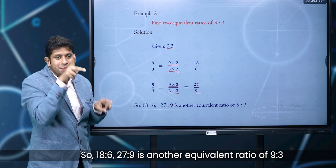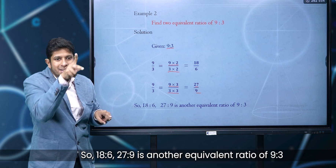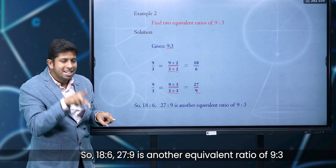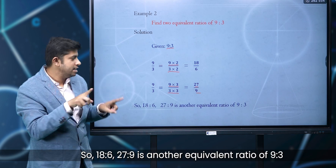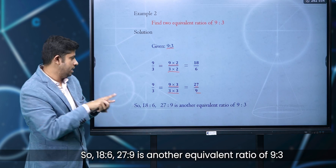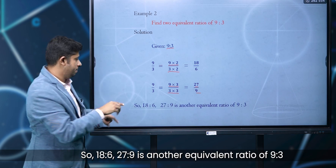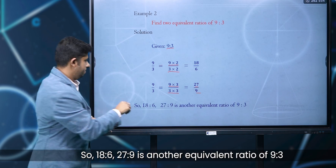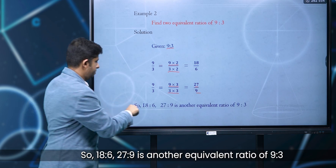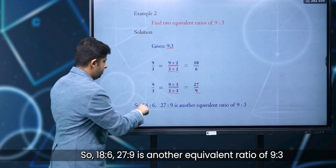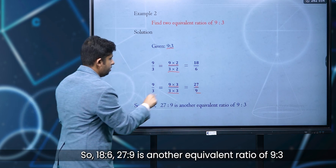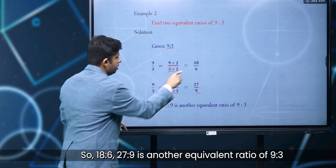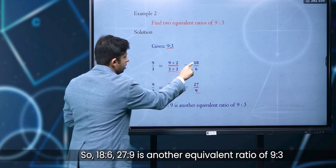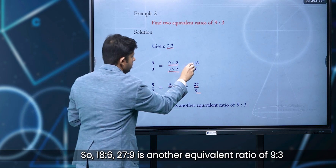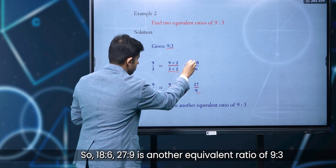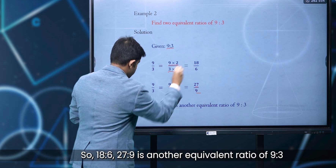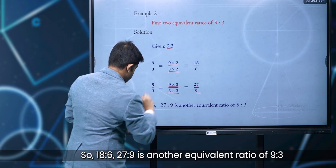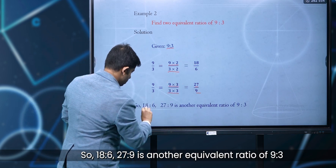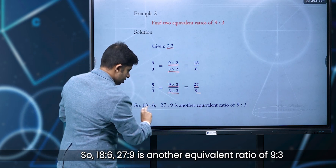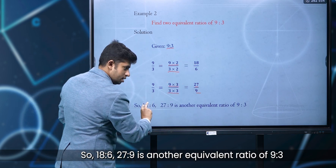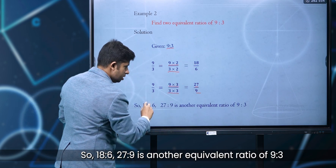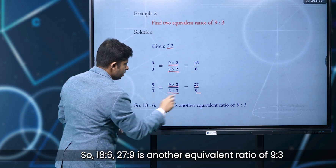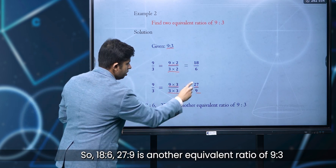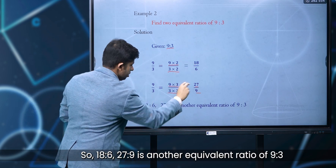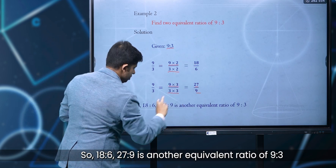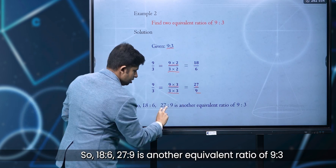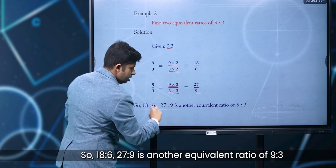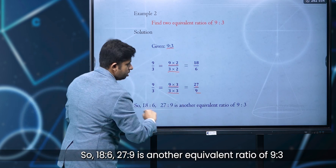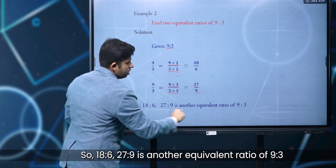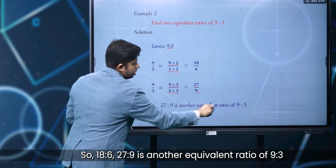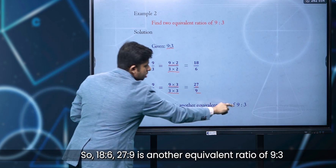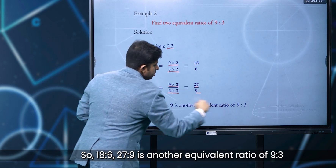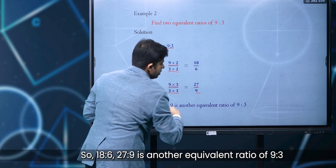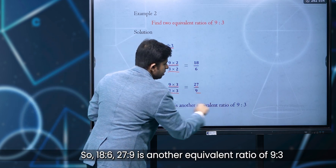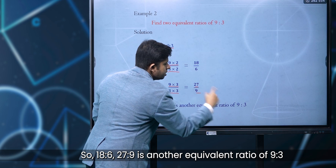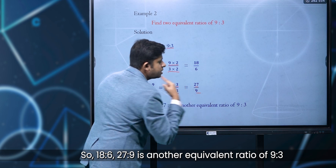So, 18:6, 27:9 is another equivalent ratio of 9:3.